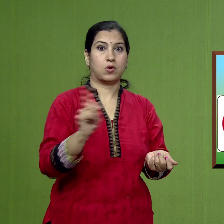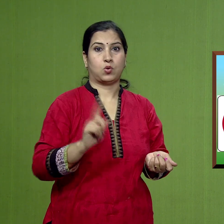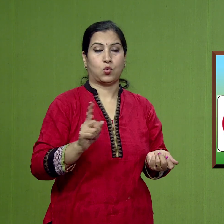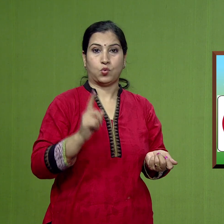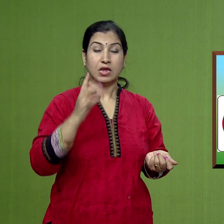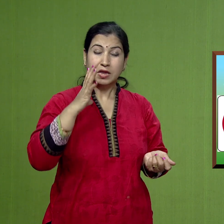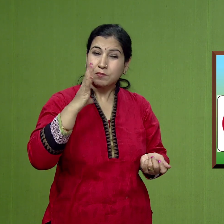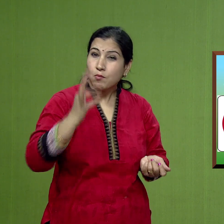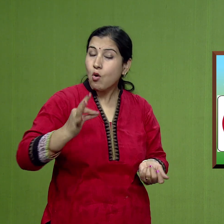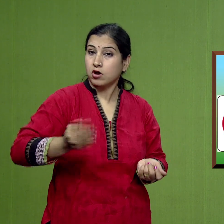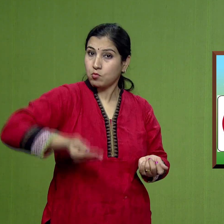necessary.